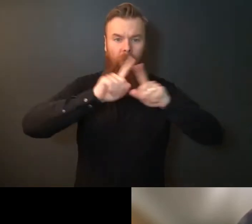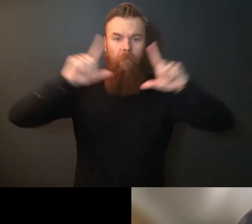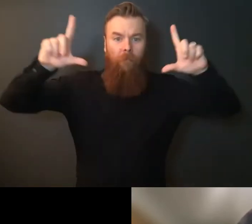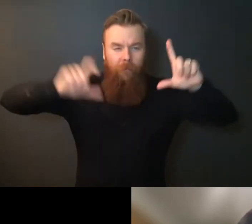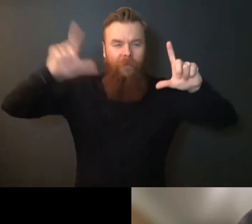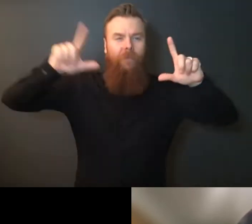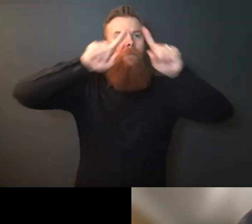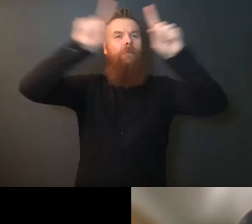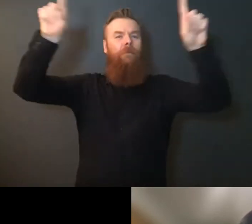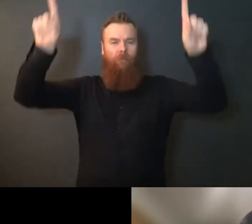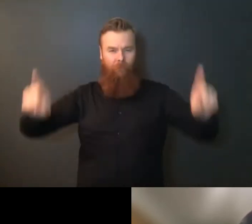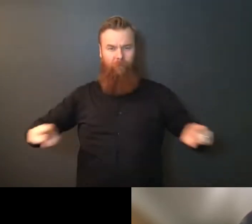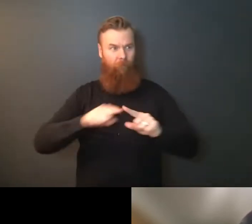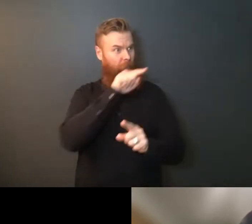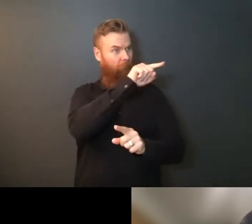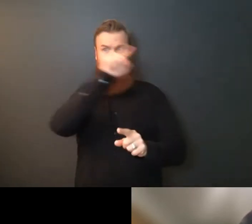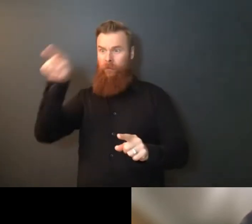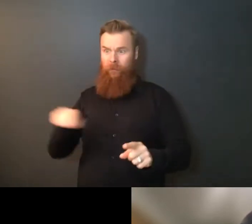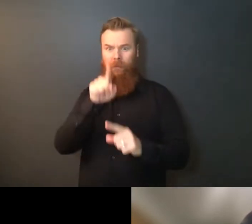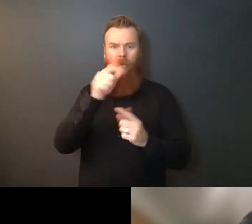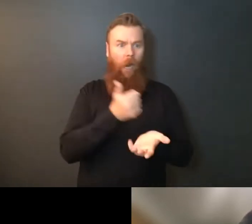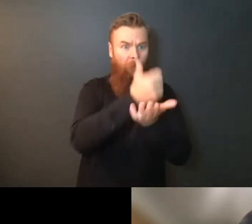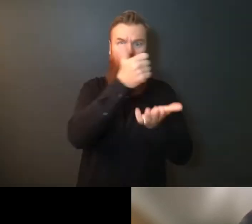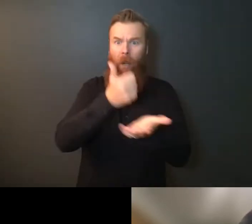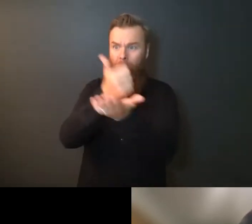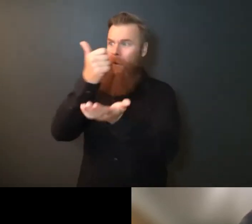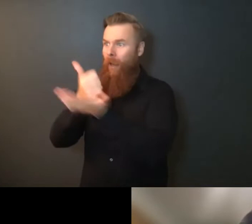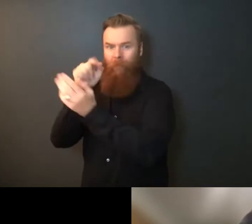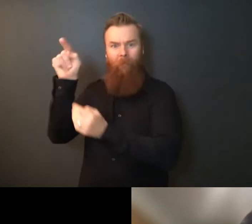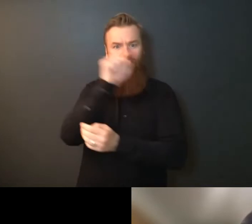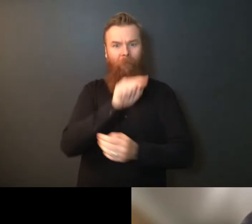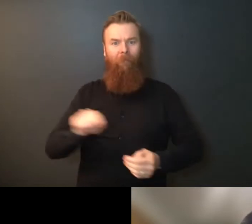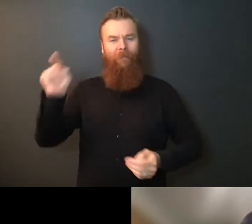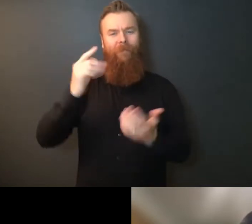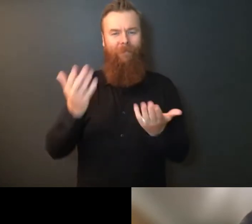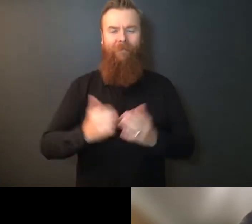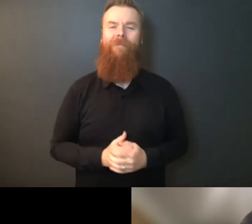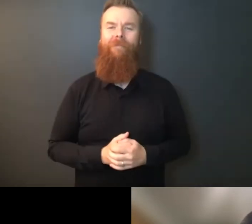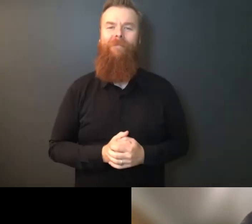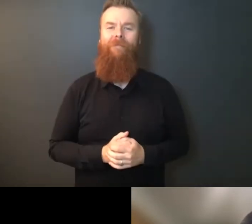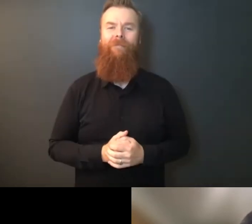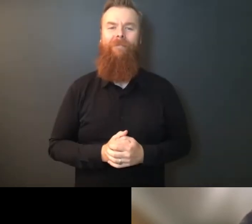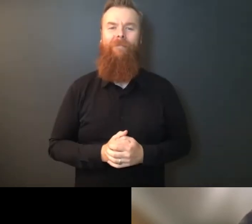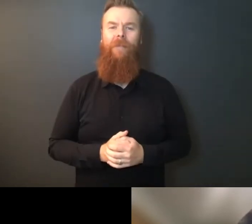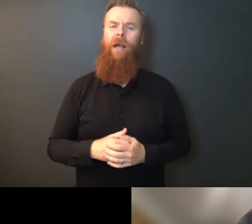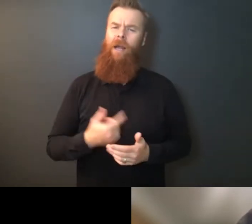Yeah, I really like that. It's about really going deep and also, like you said, hearing more about the experience of a child, a